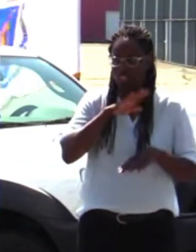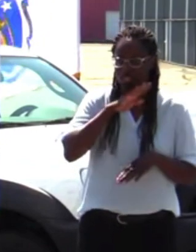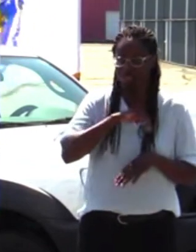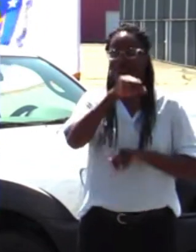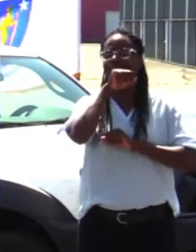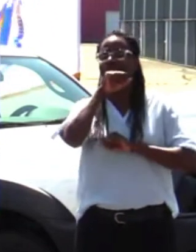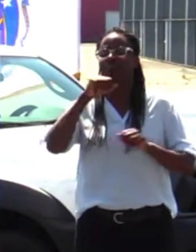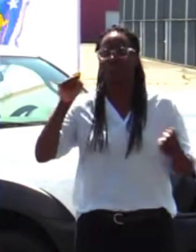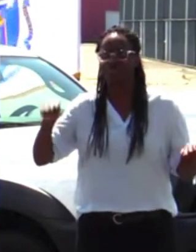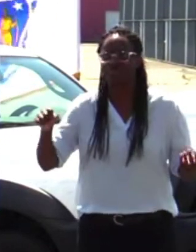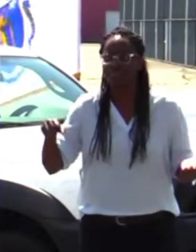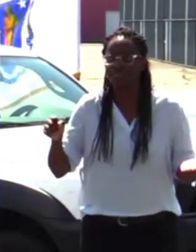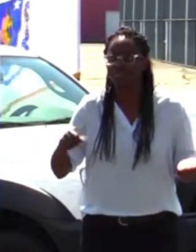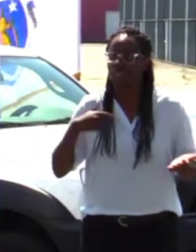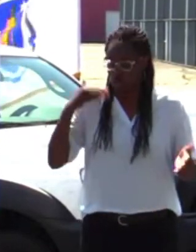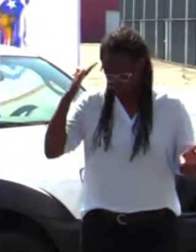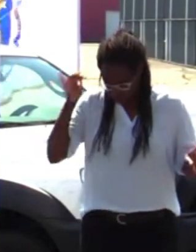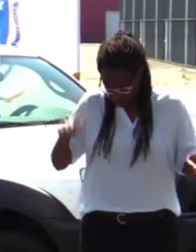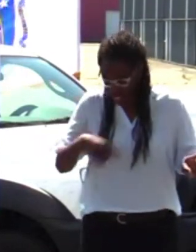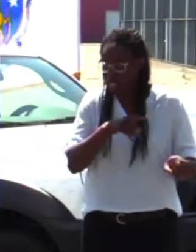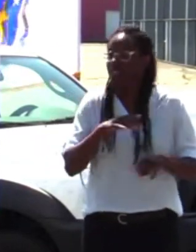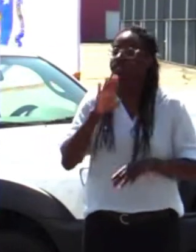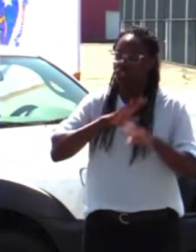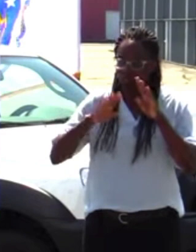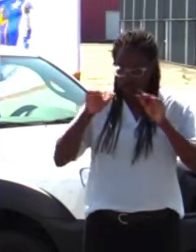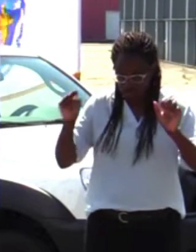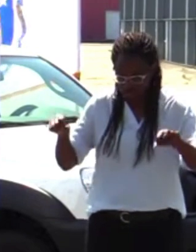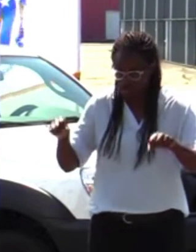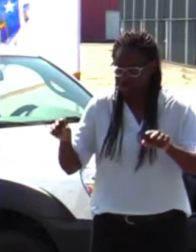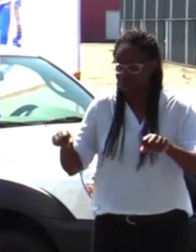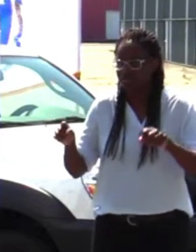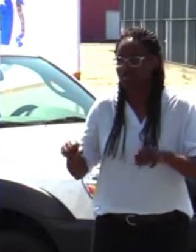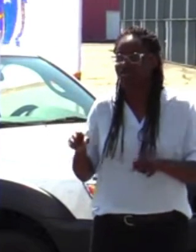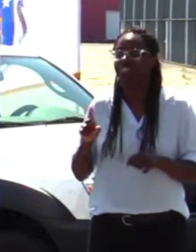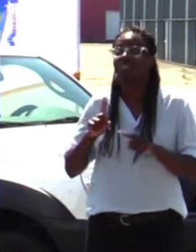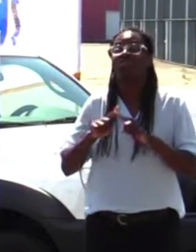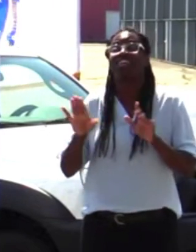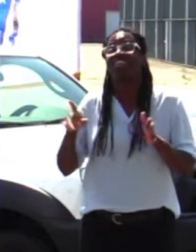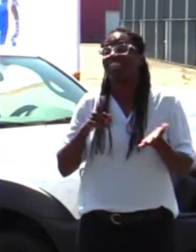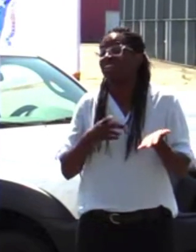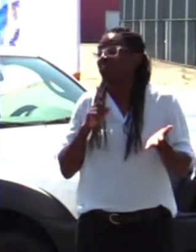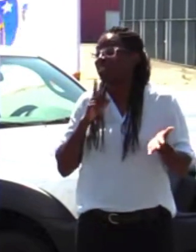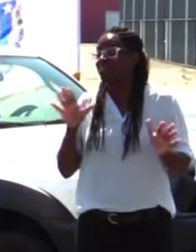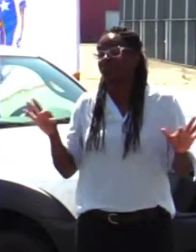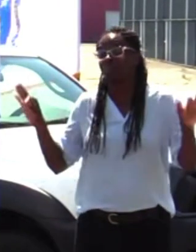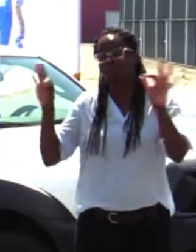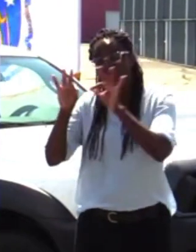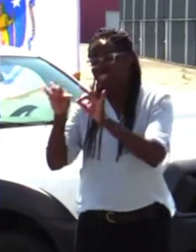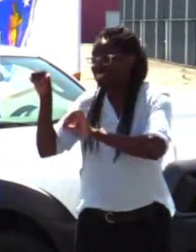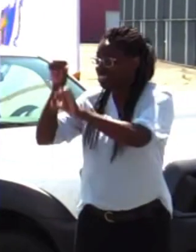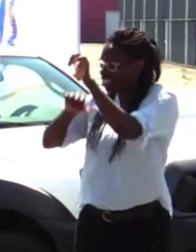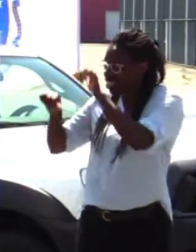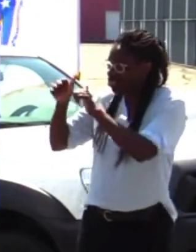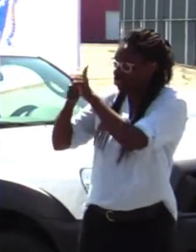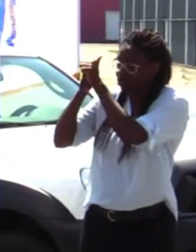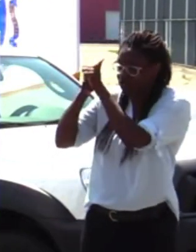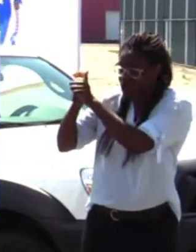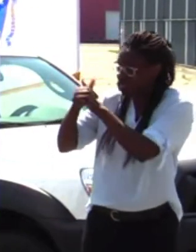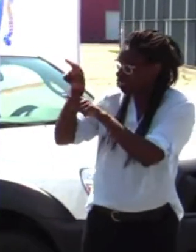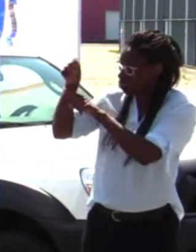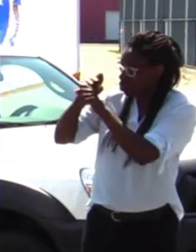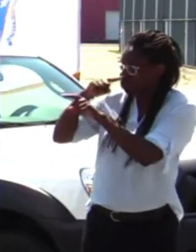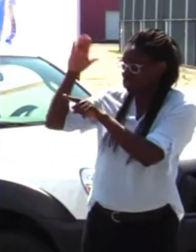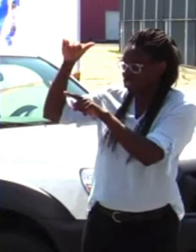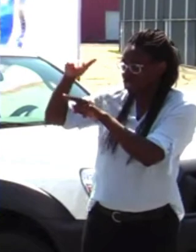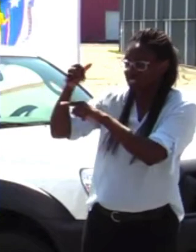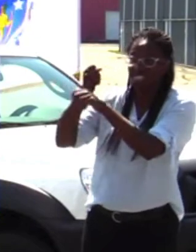there we try to follow the best guidance and the best science that's out there. And I'll tell you something, the one thing everybody for the